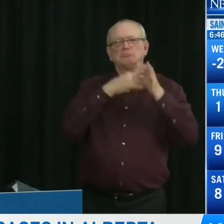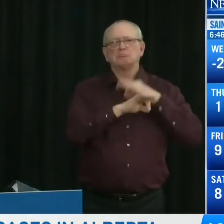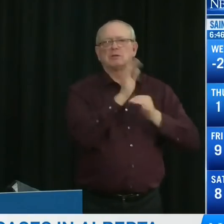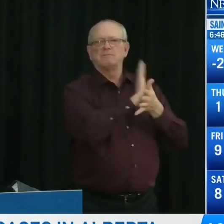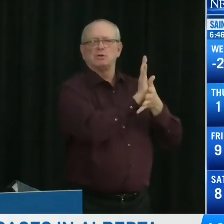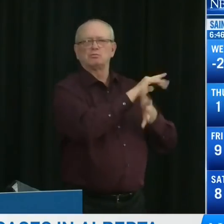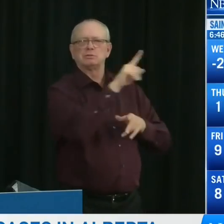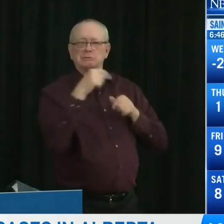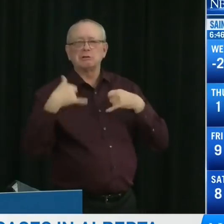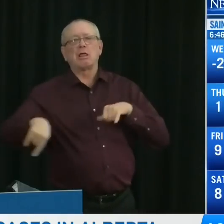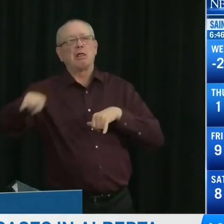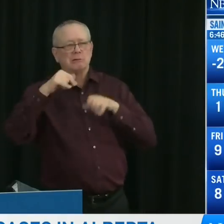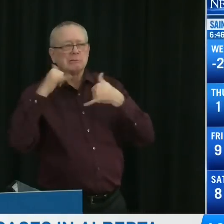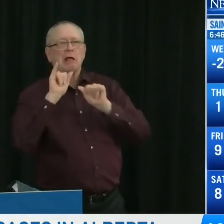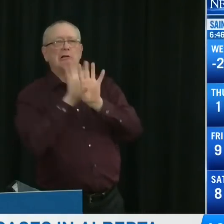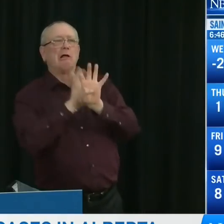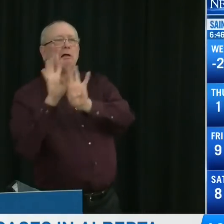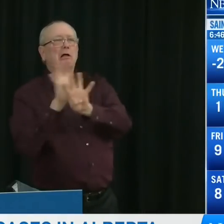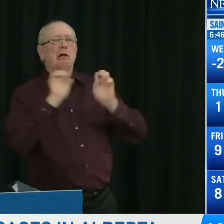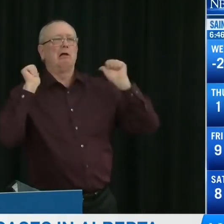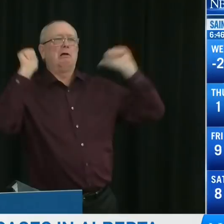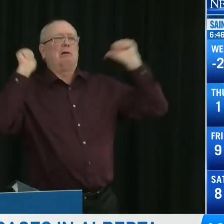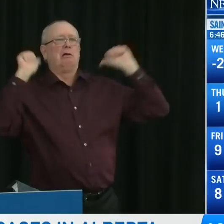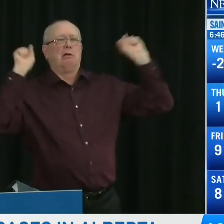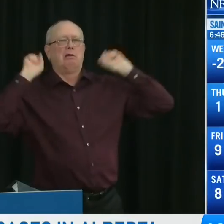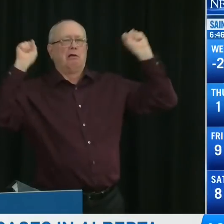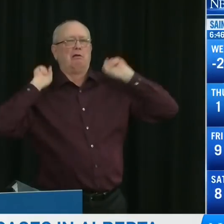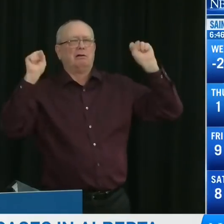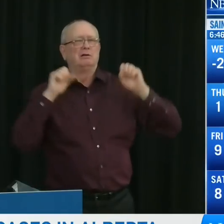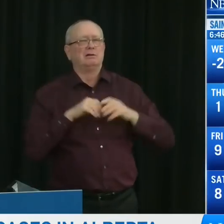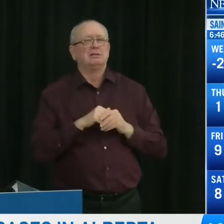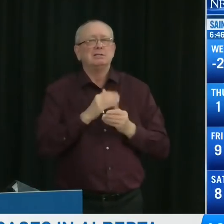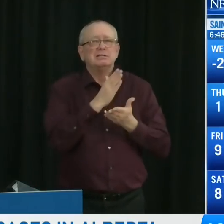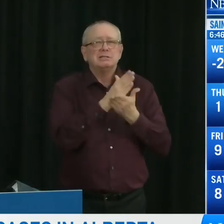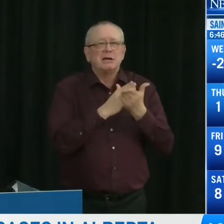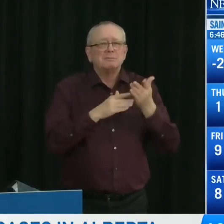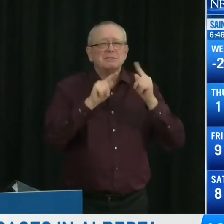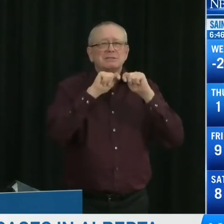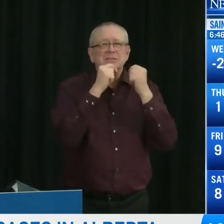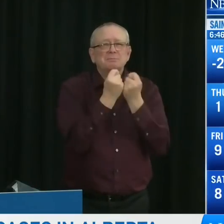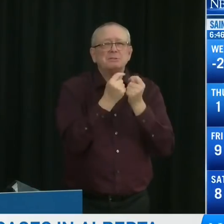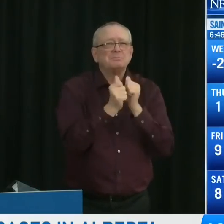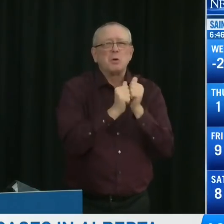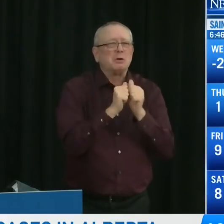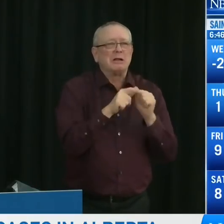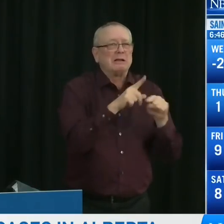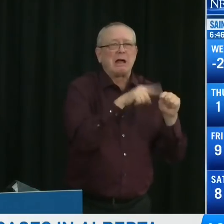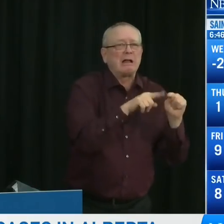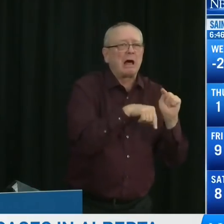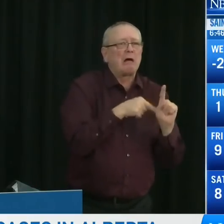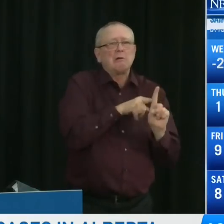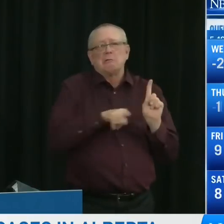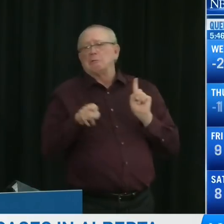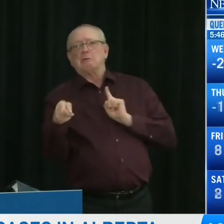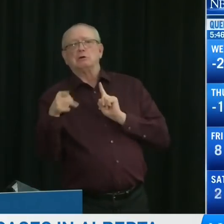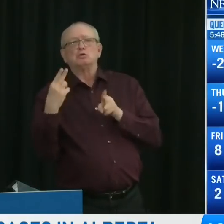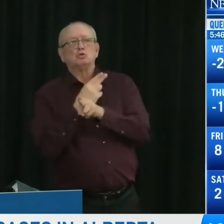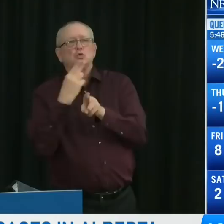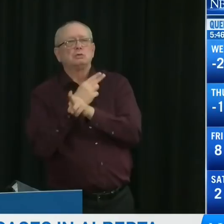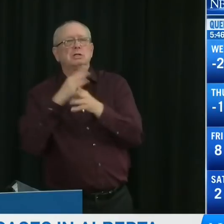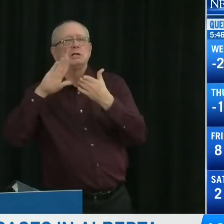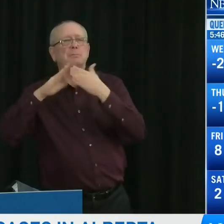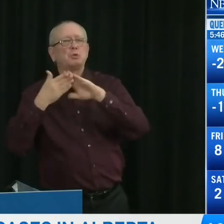neighboring community's rink, and some teams continue to socialize together simply because they're in a cohort as a team.